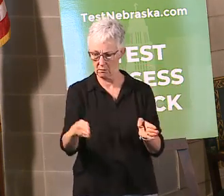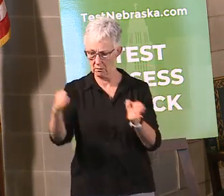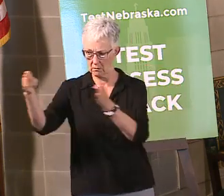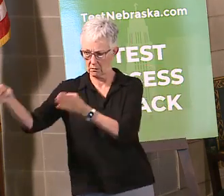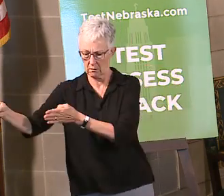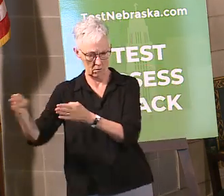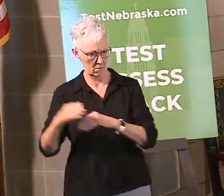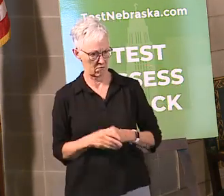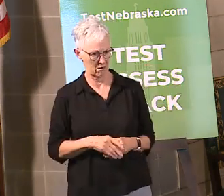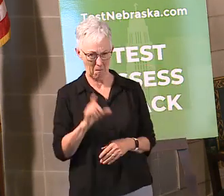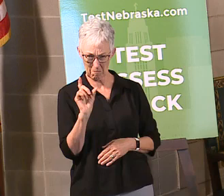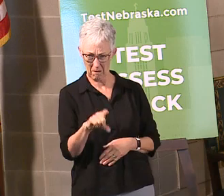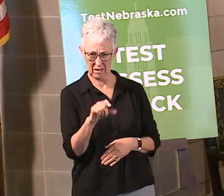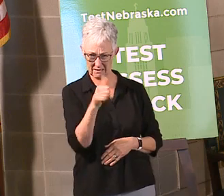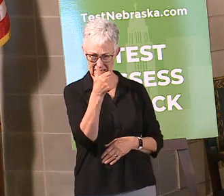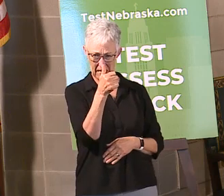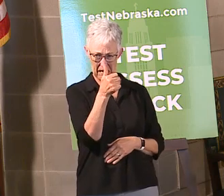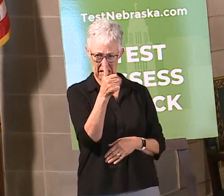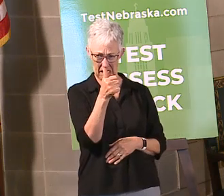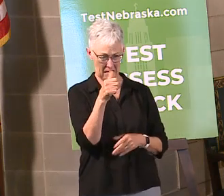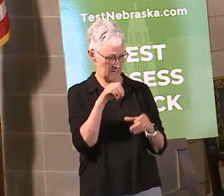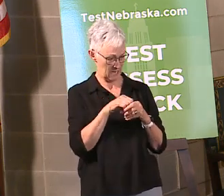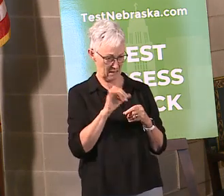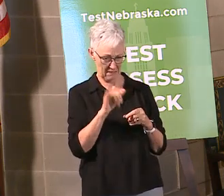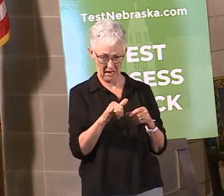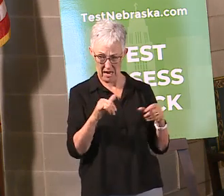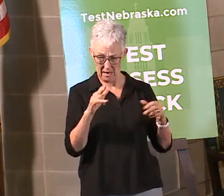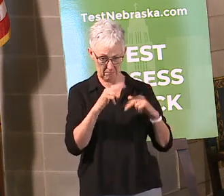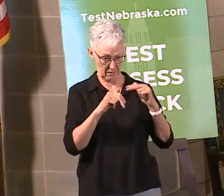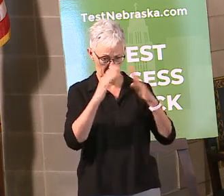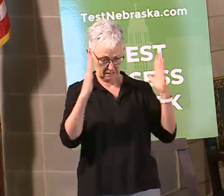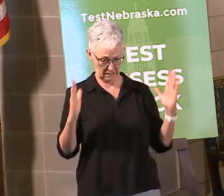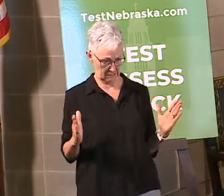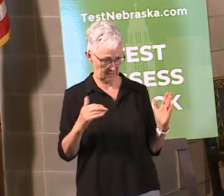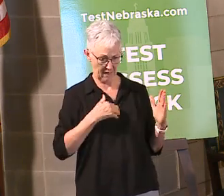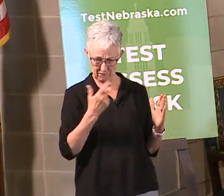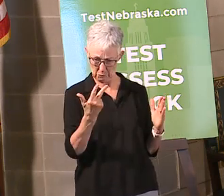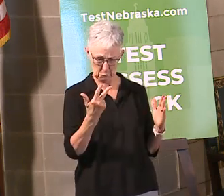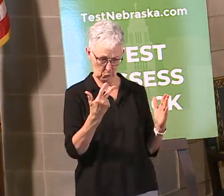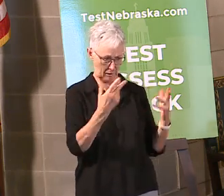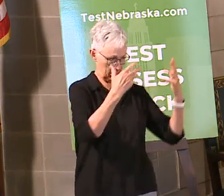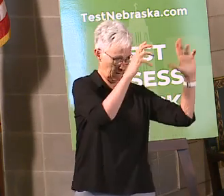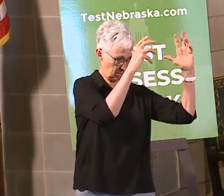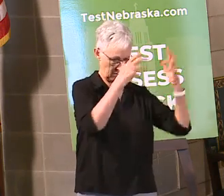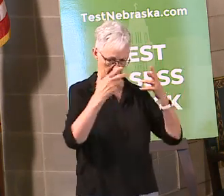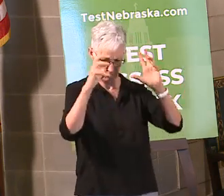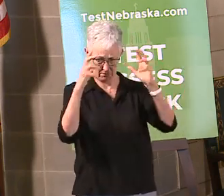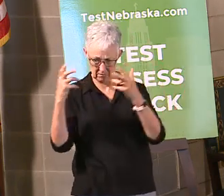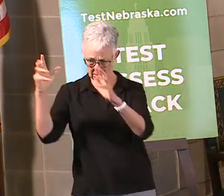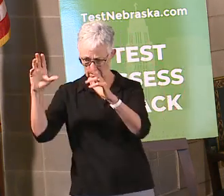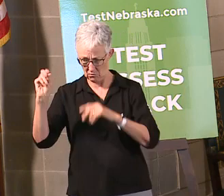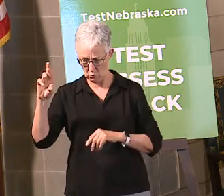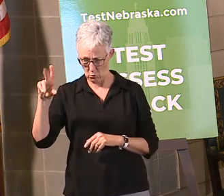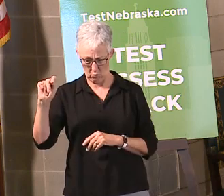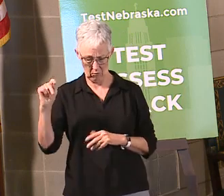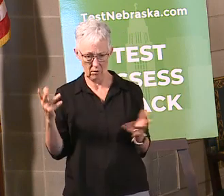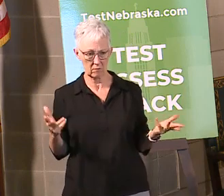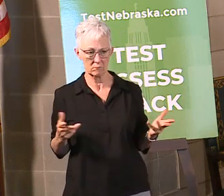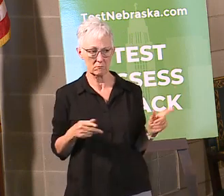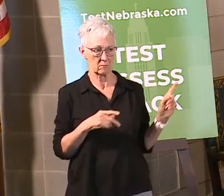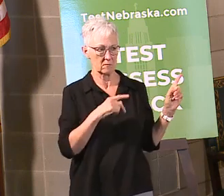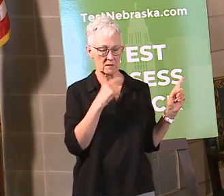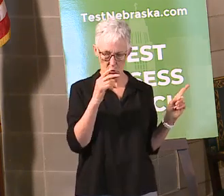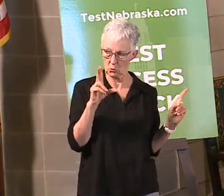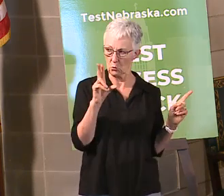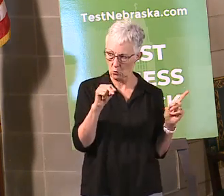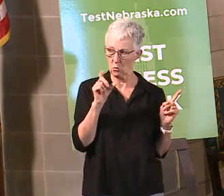yes. Putting up a few screens or something like that does not qualify as a new room. You got to have walls and a door and things like that. That was the intention. That was the spirit of the